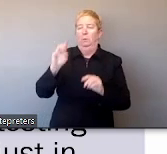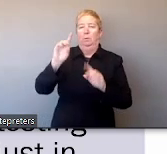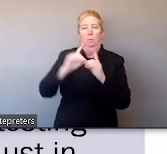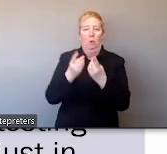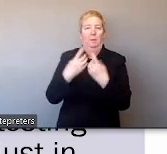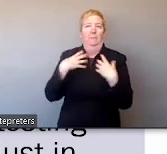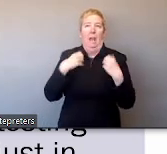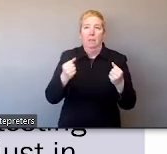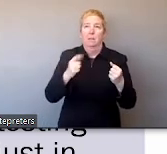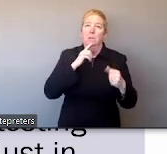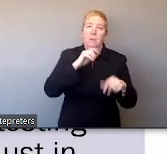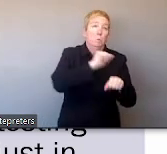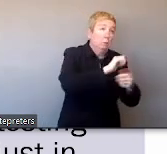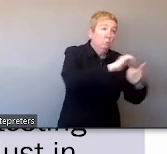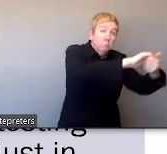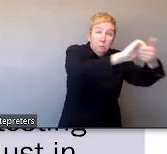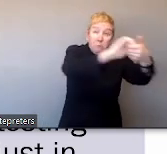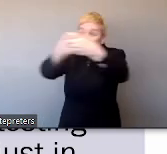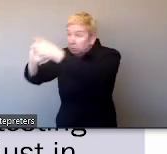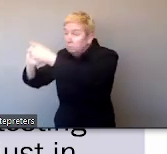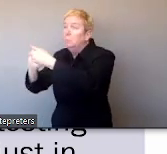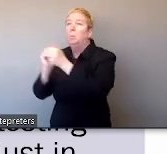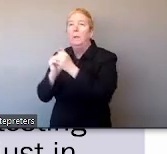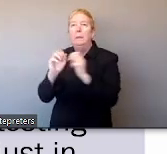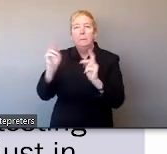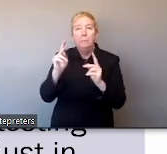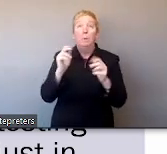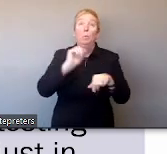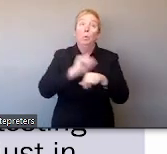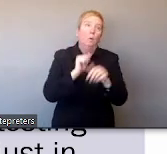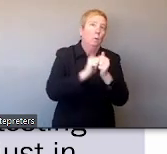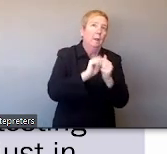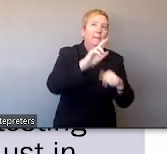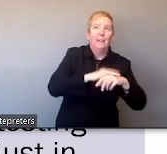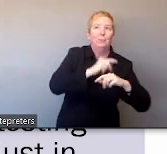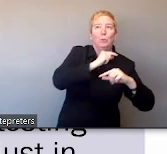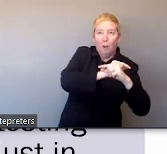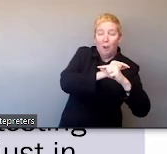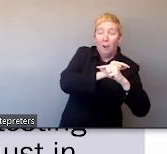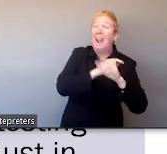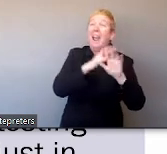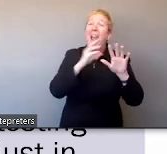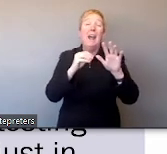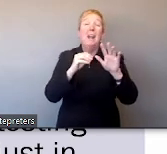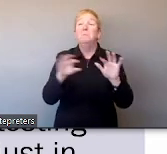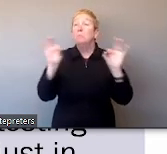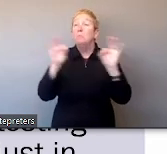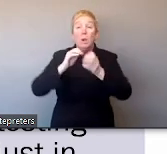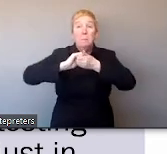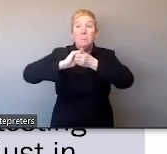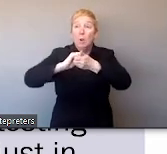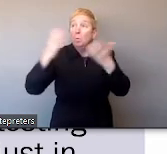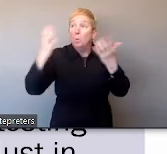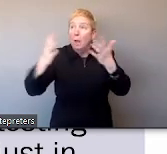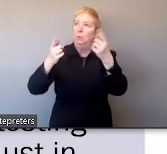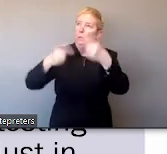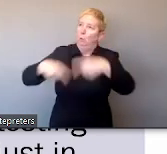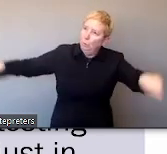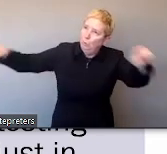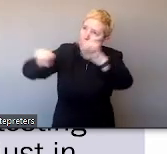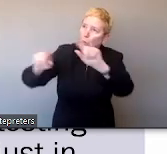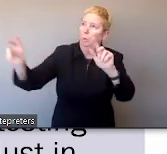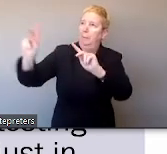across the state, the National Guard, and frankly, most importantly, all the people of New Mexico who stepped forward to get that vaccine when it